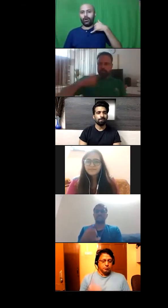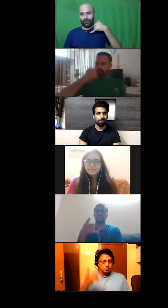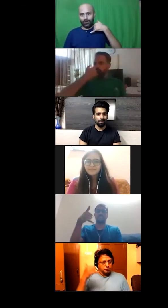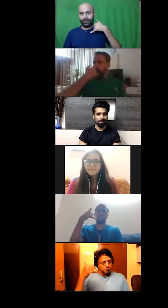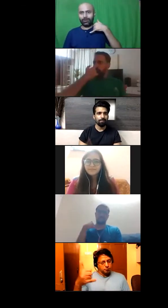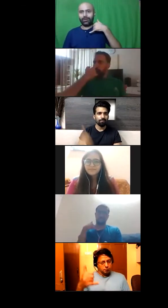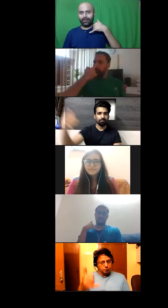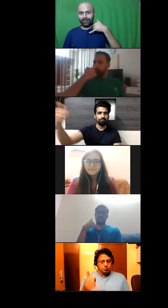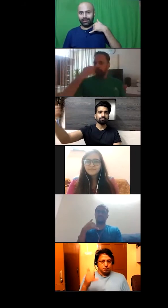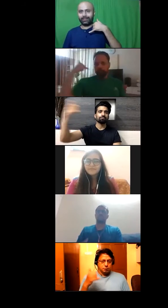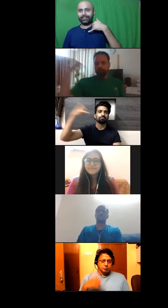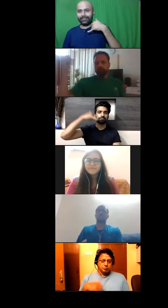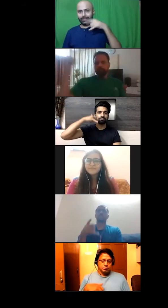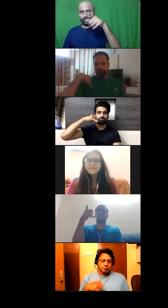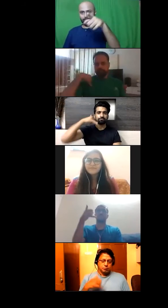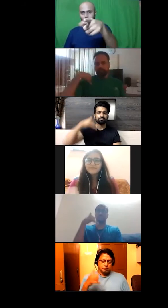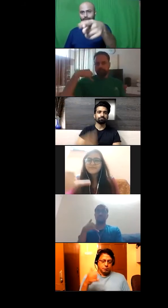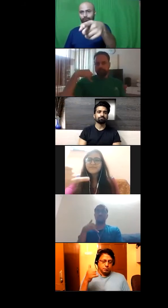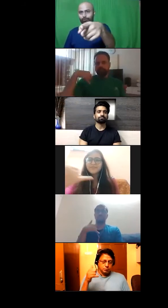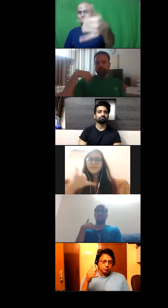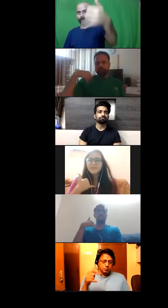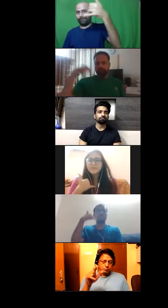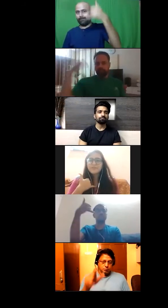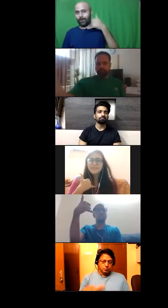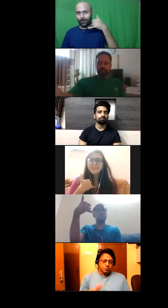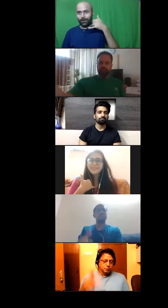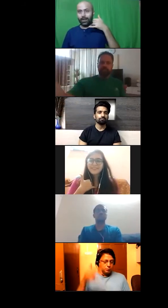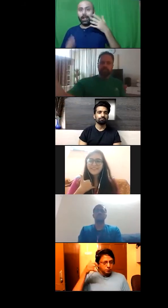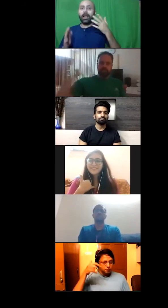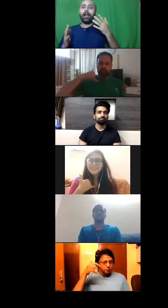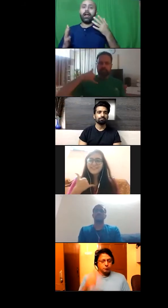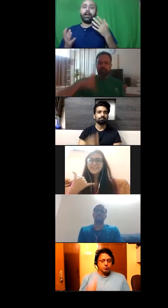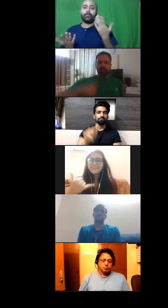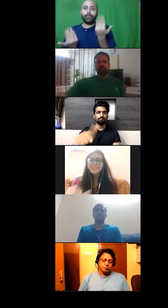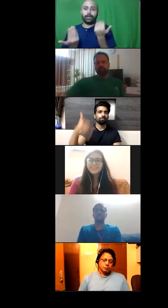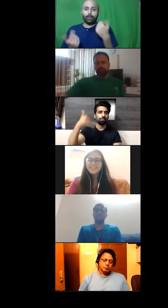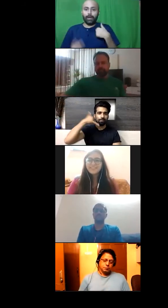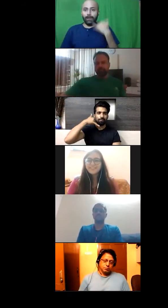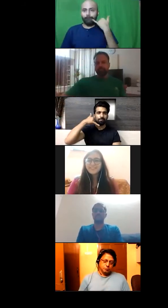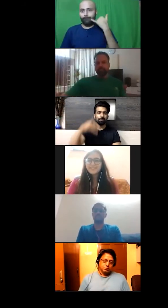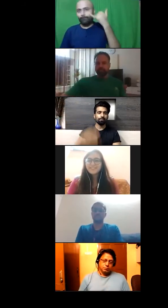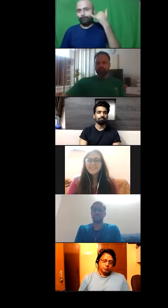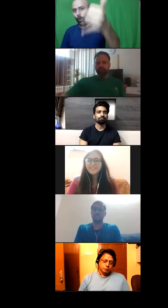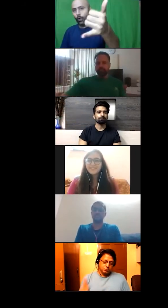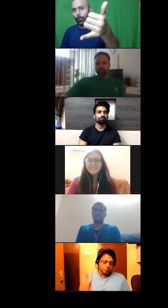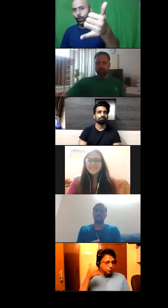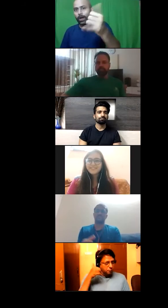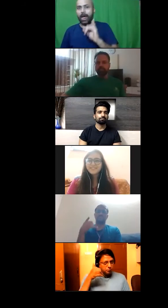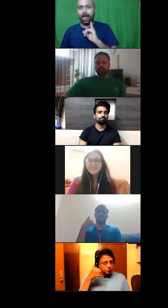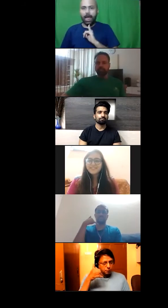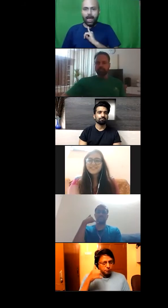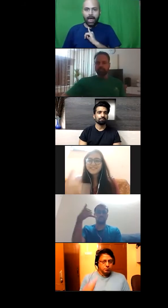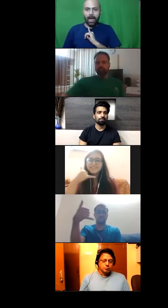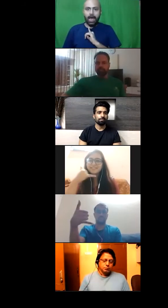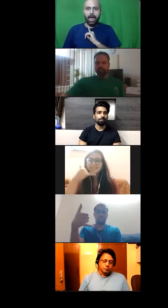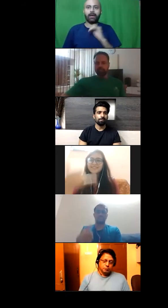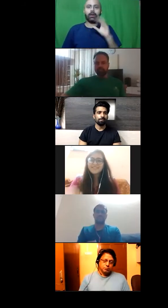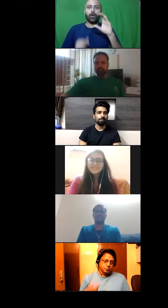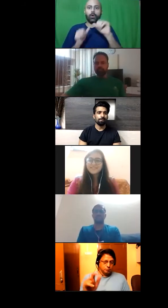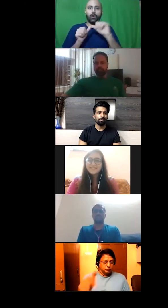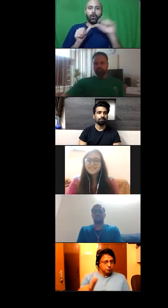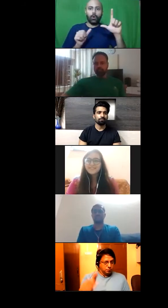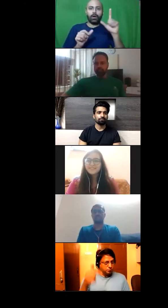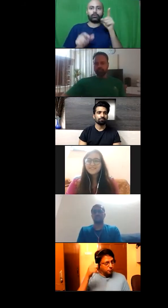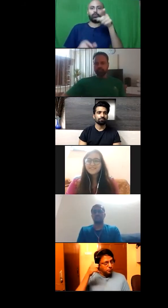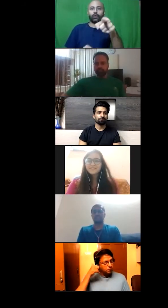see the direction. If you're saying that you call me, so you have to move from outward to inward direction. And